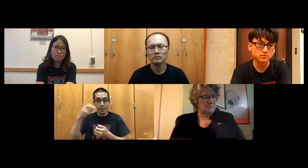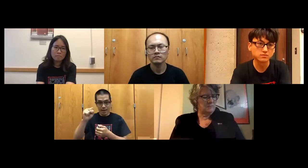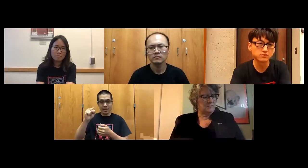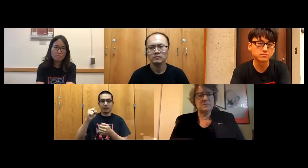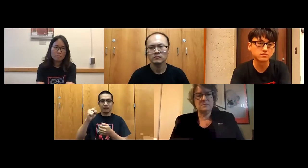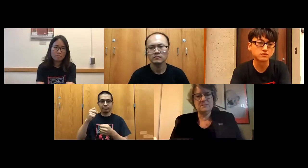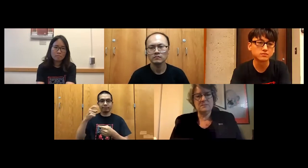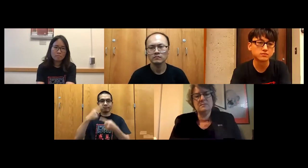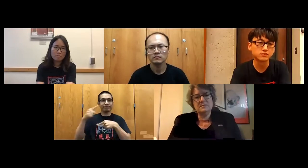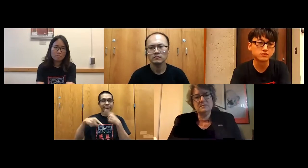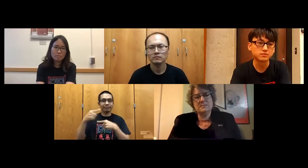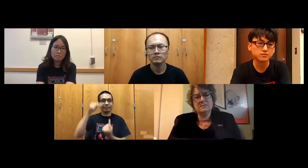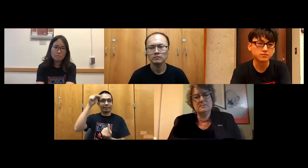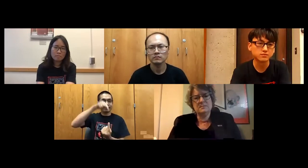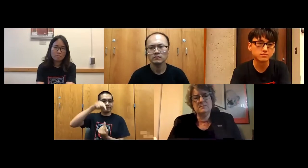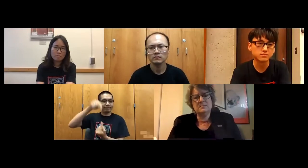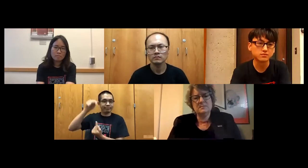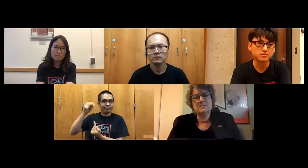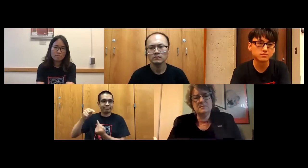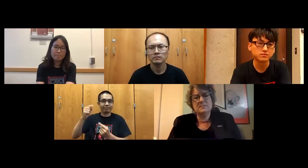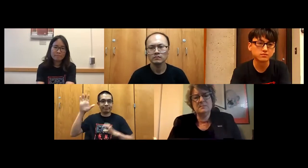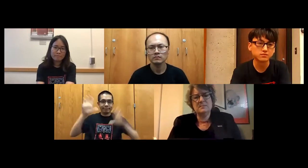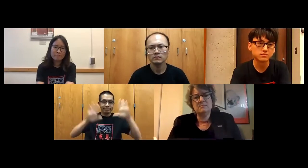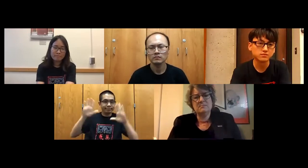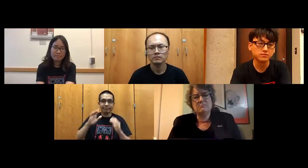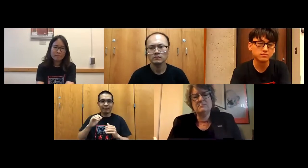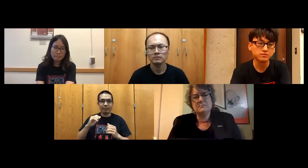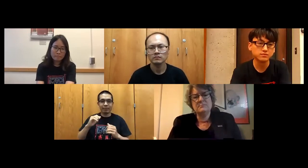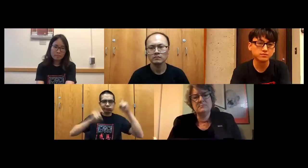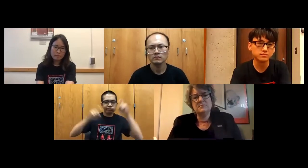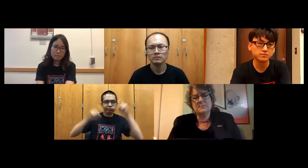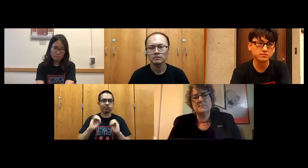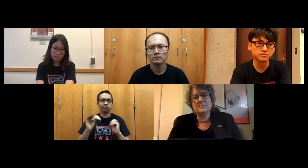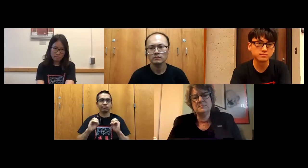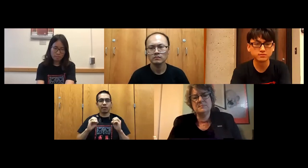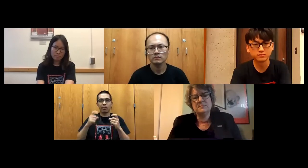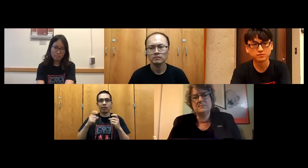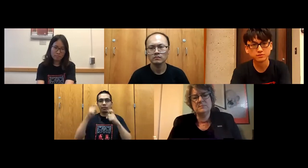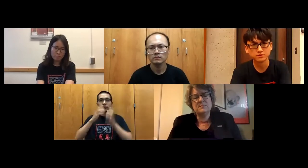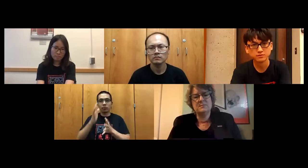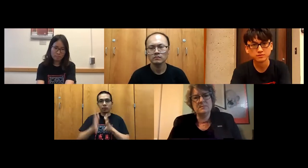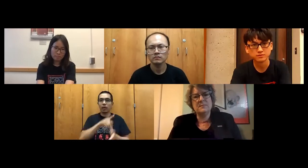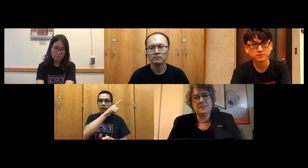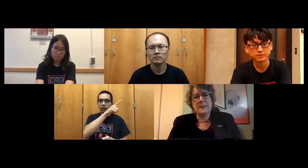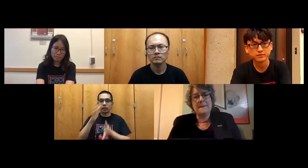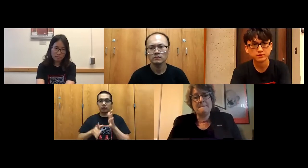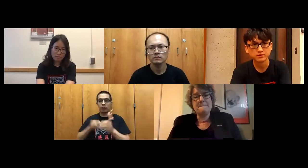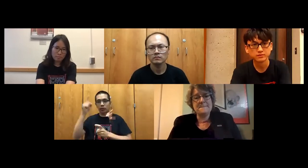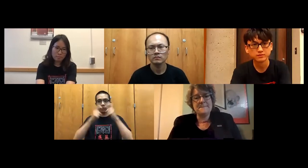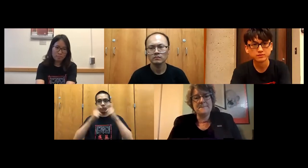No, high school. In high school, they were still using the exact Chinese, signing exact Chinese characters